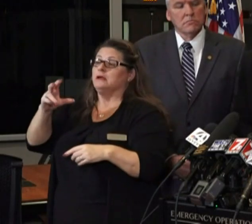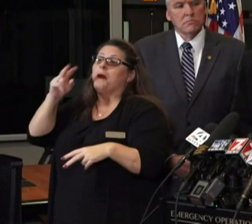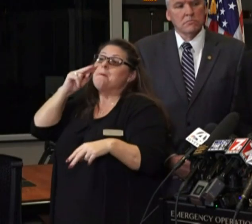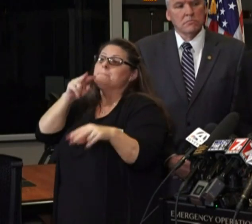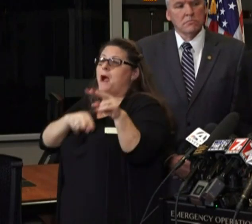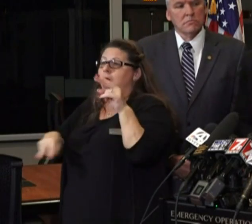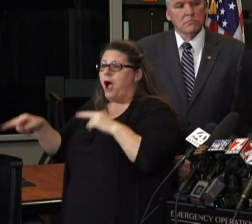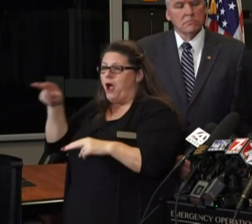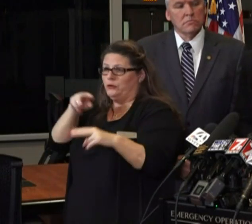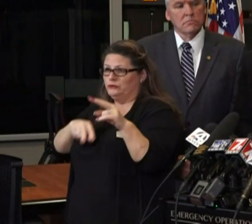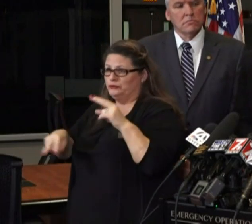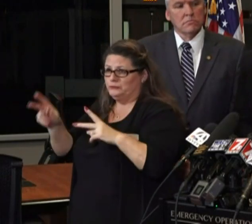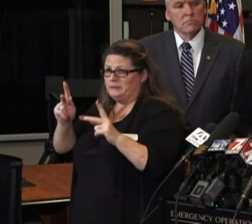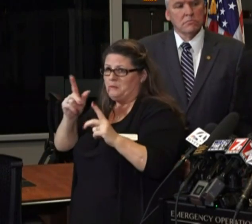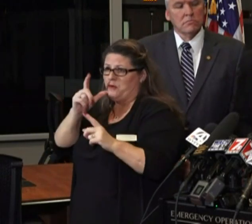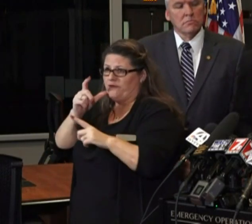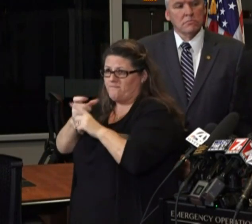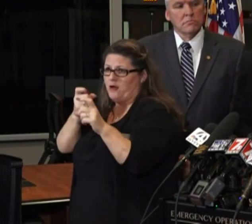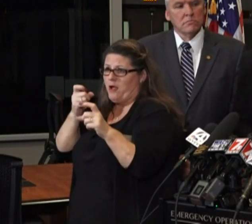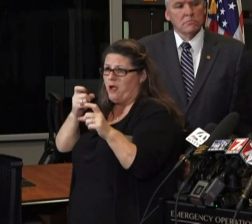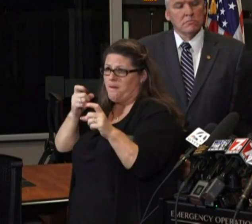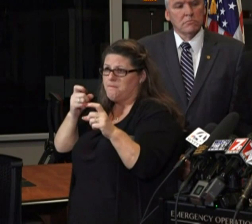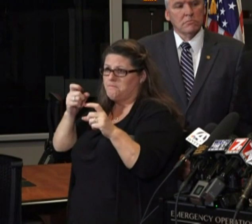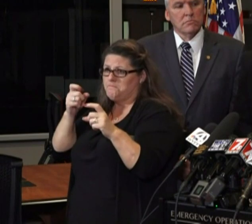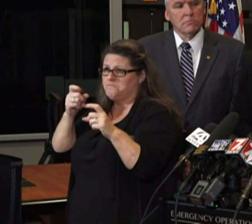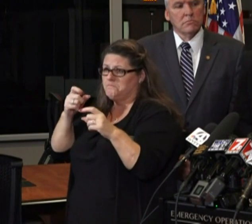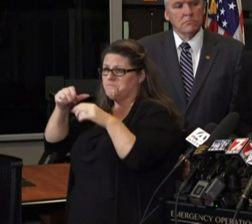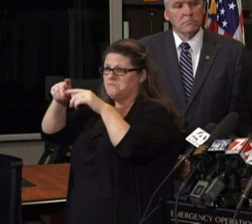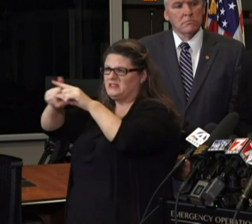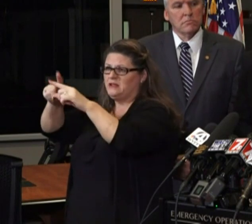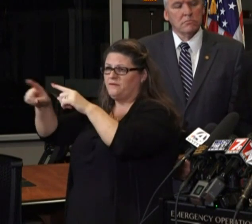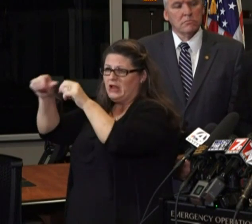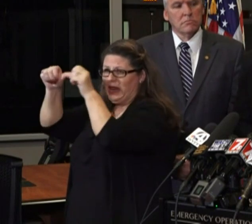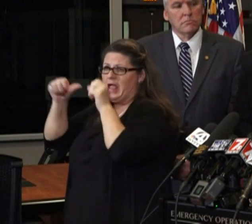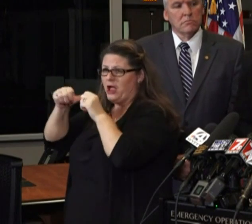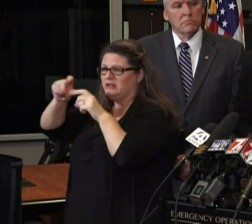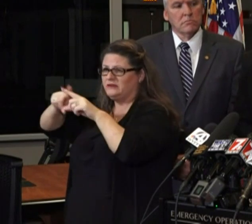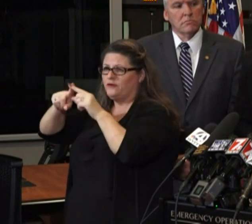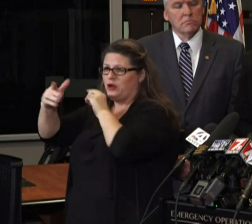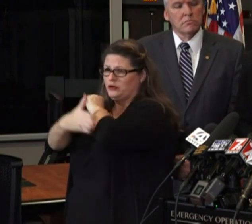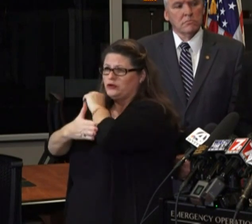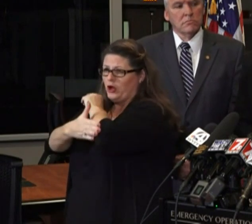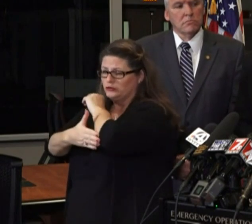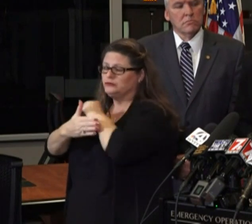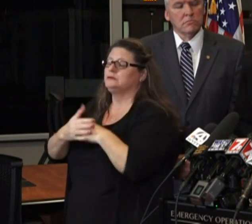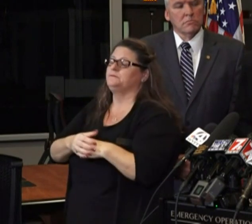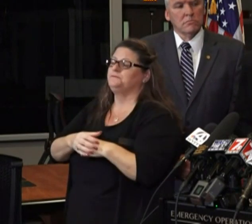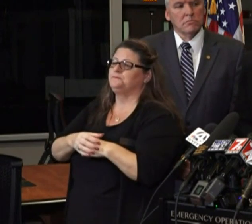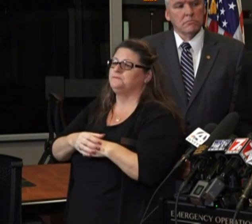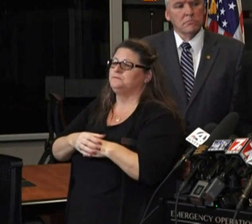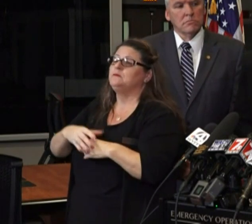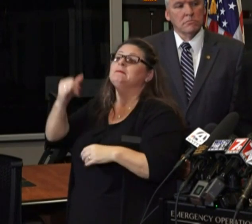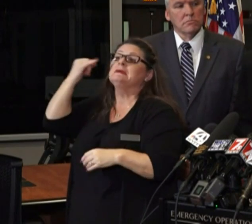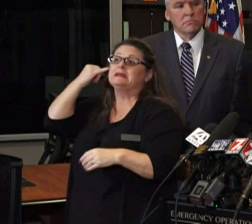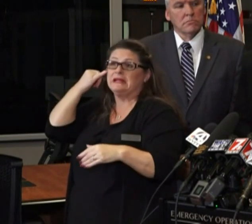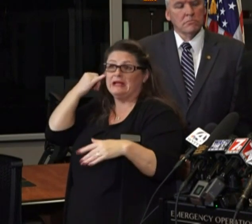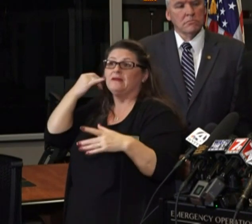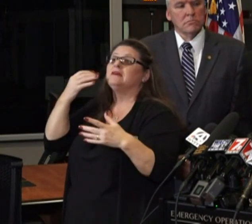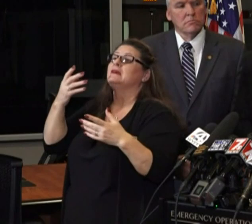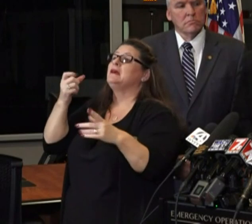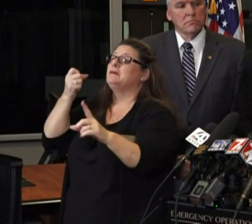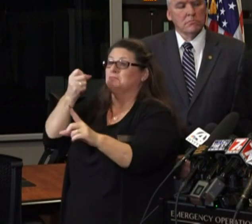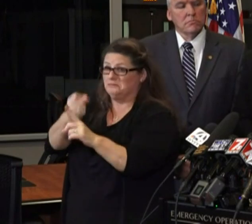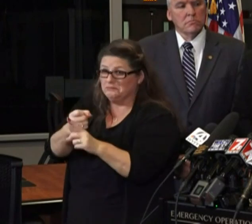impacted areas, and should they develop symptoms, they are encouraged to seek medical care in an appropriate